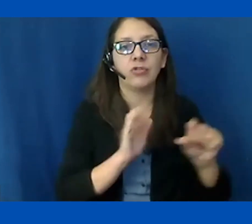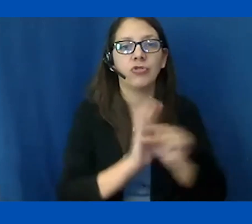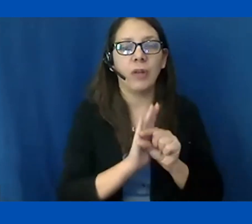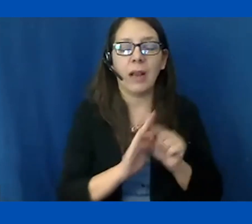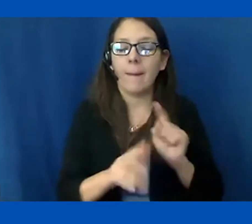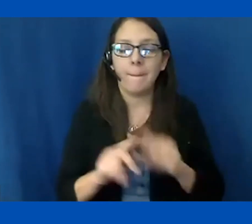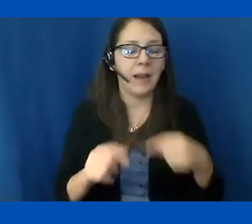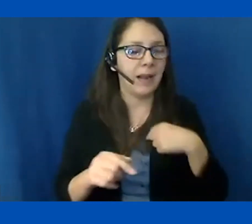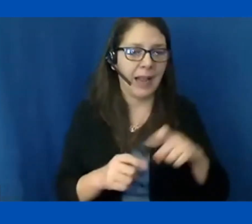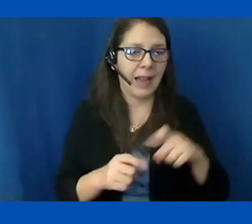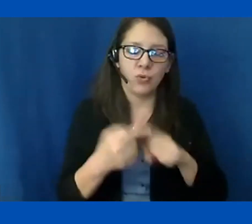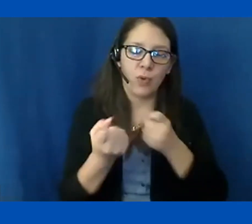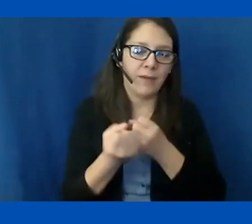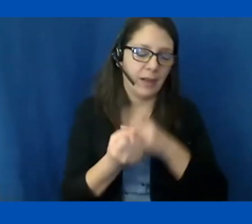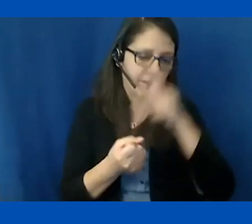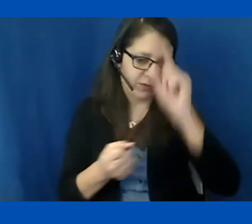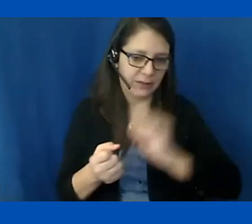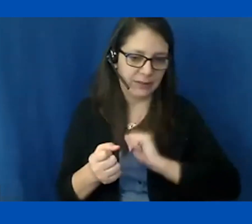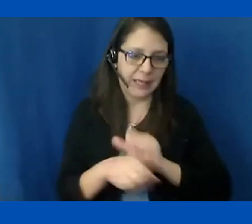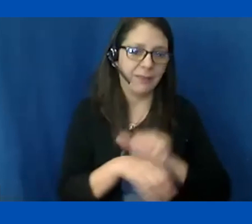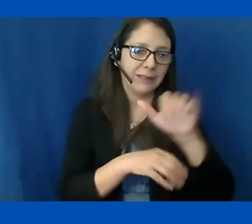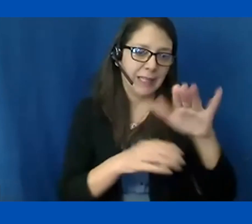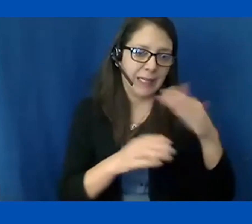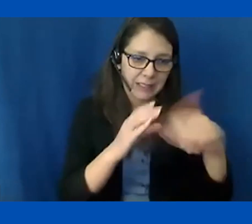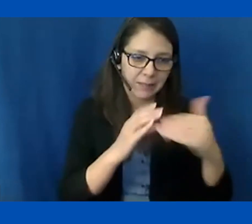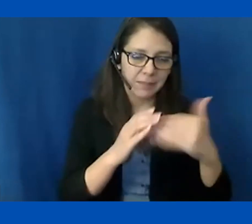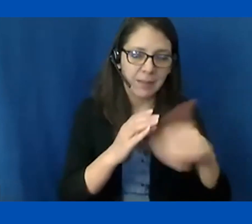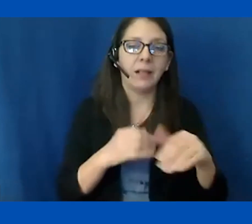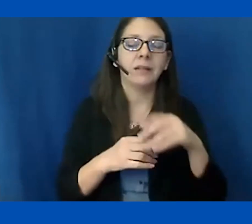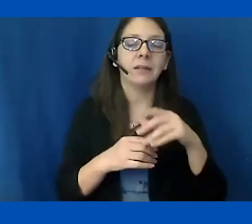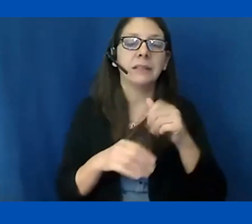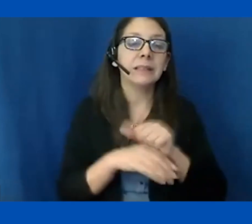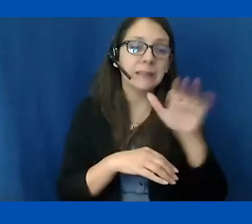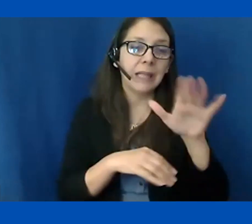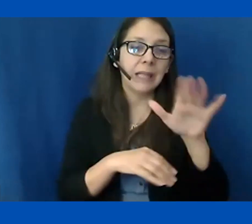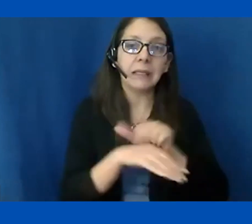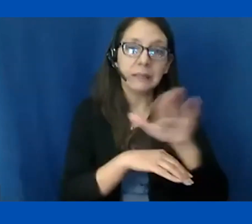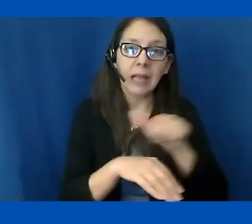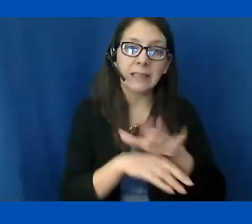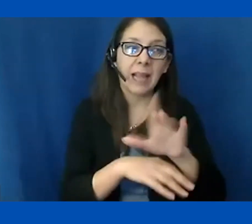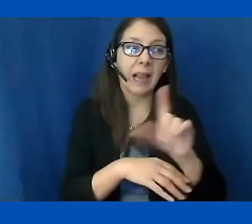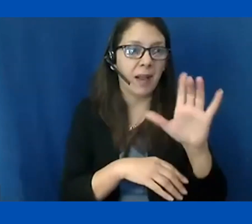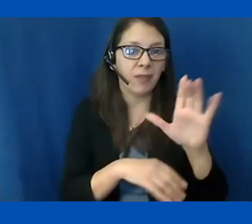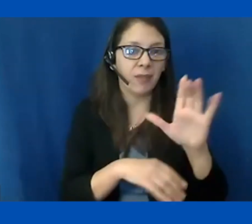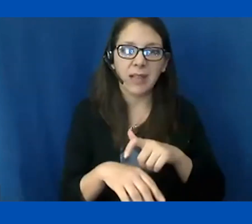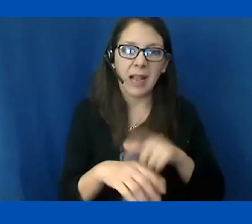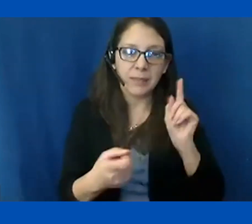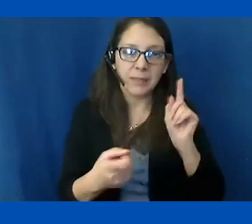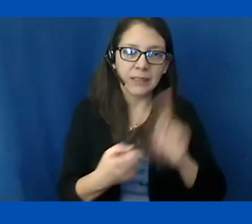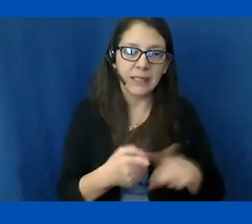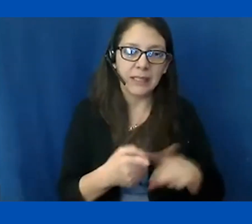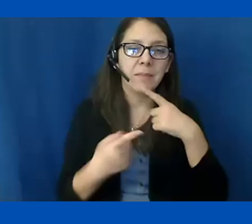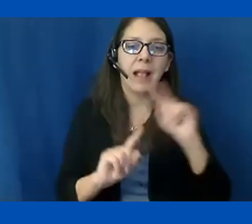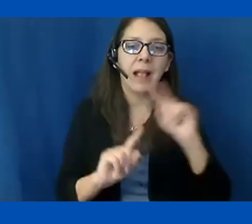and email them like 100 times until I got an answer. And even like if they